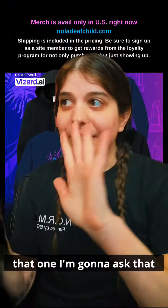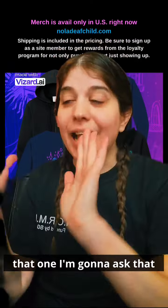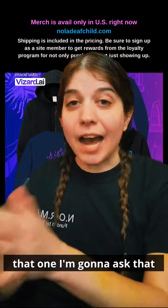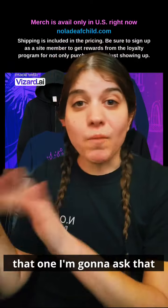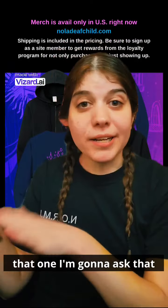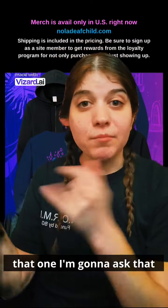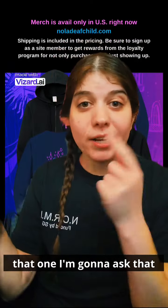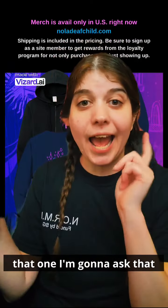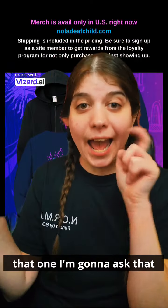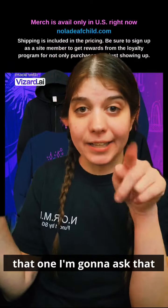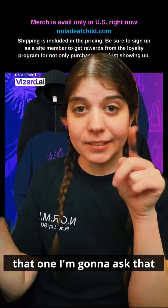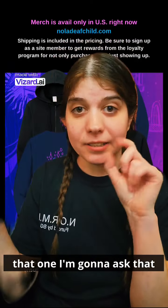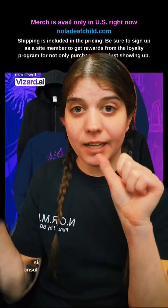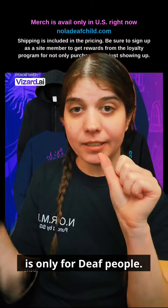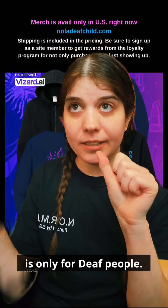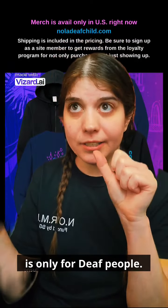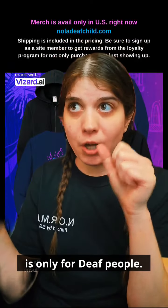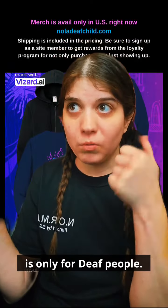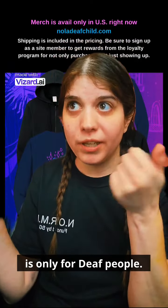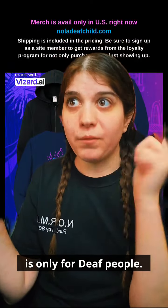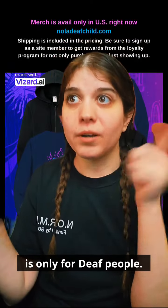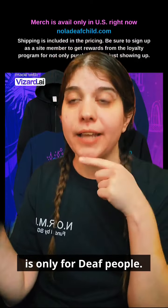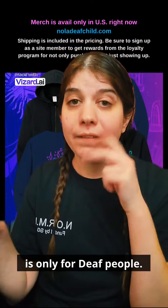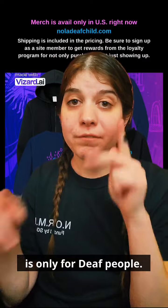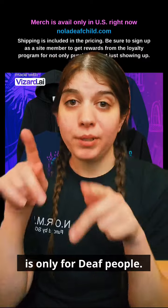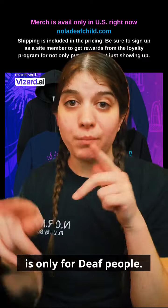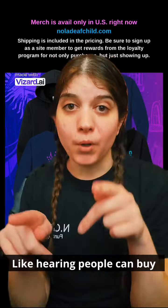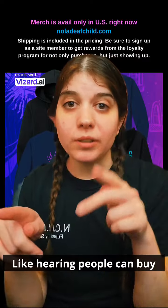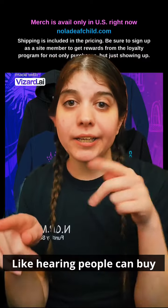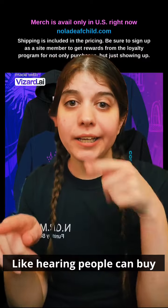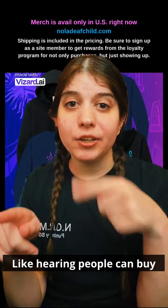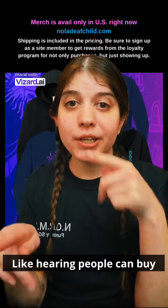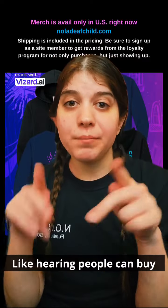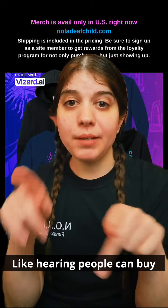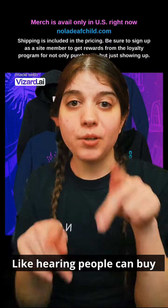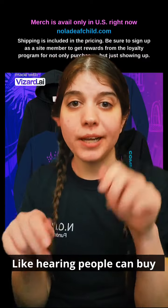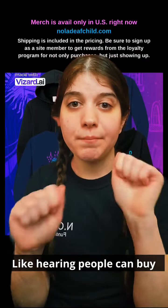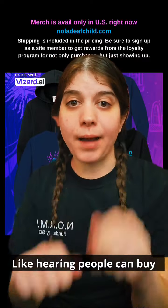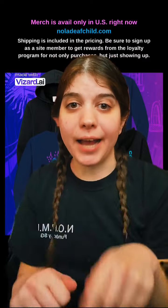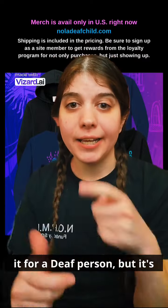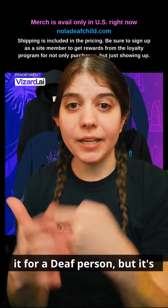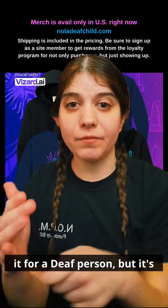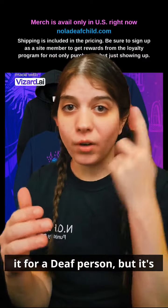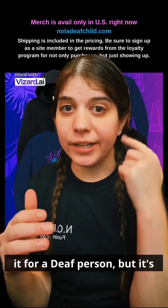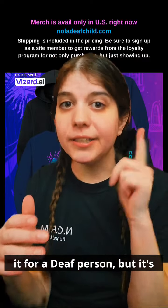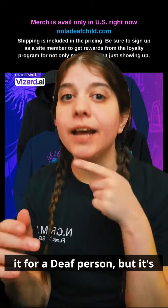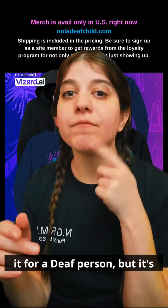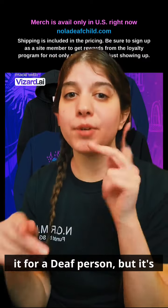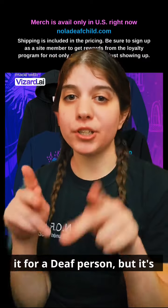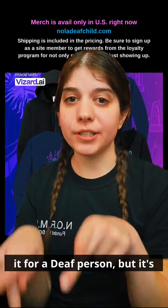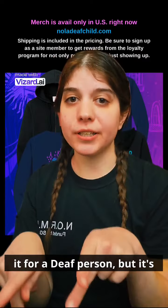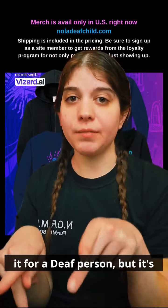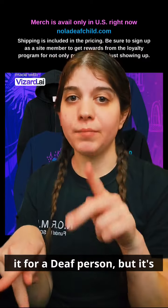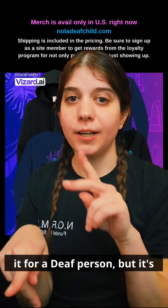that one I'm gonna ask that is only for deaf people. Like, hearing people can buy it for a deaf person, but